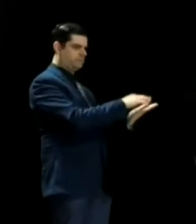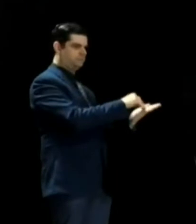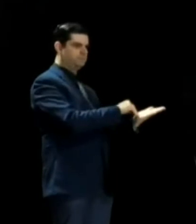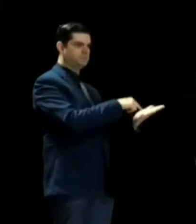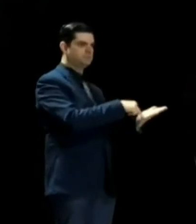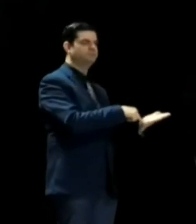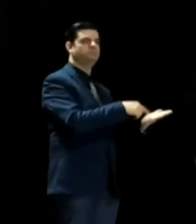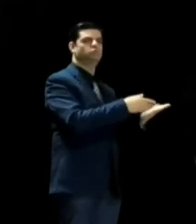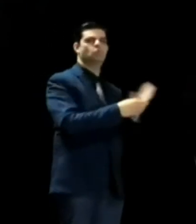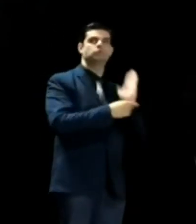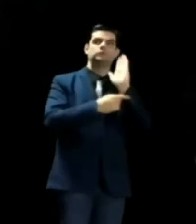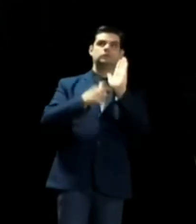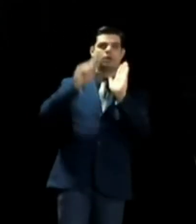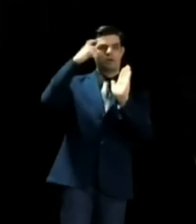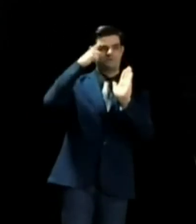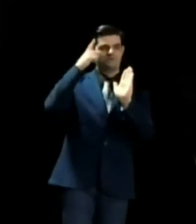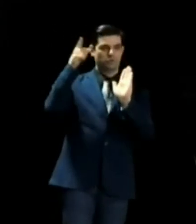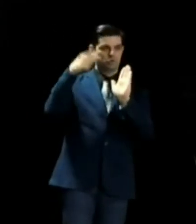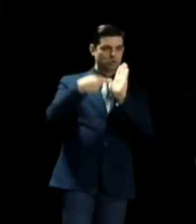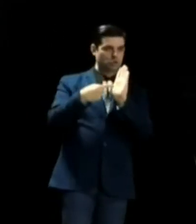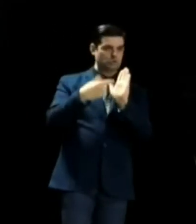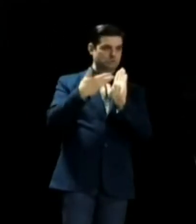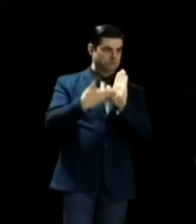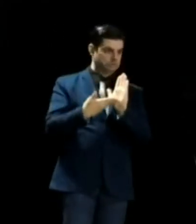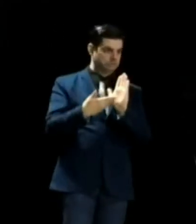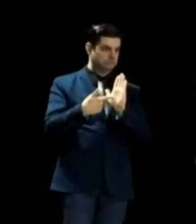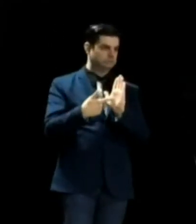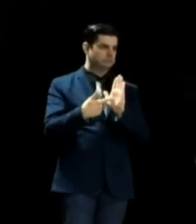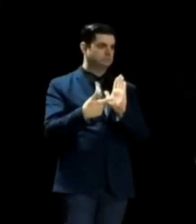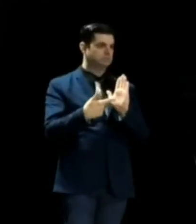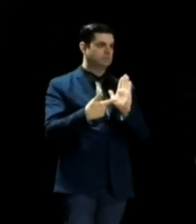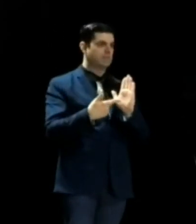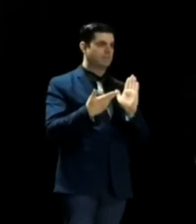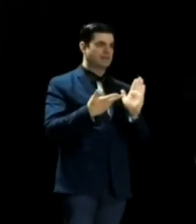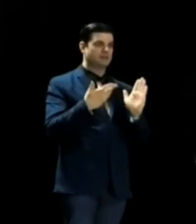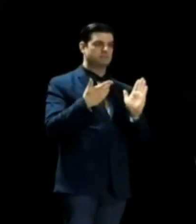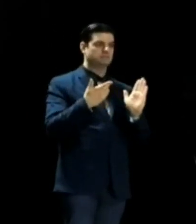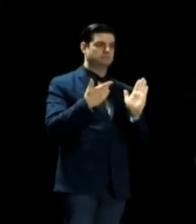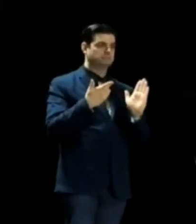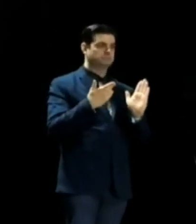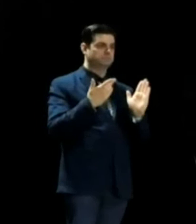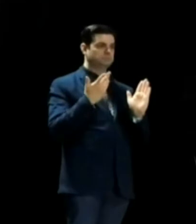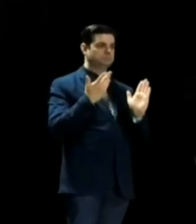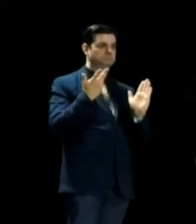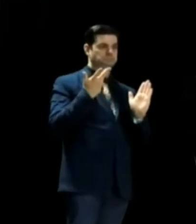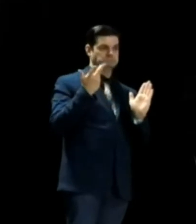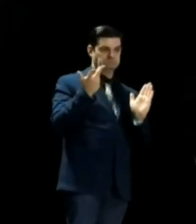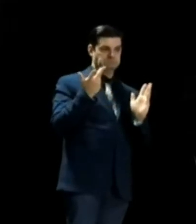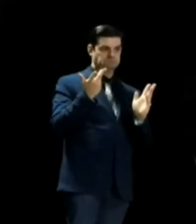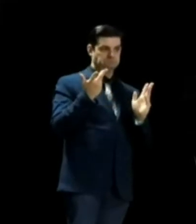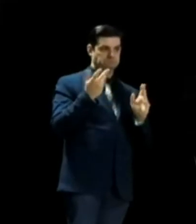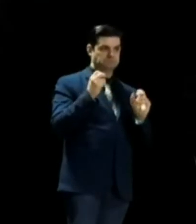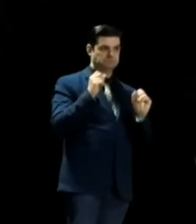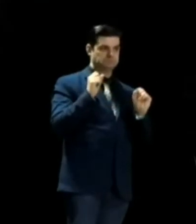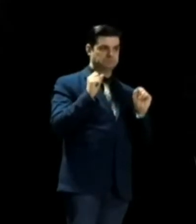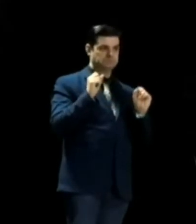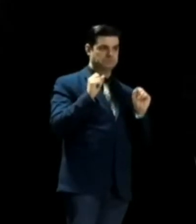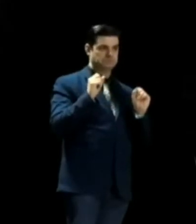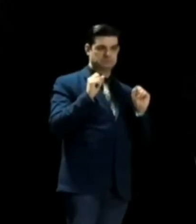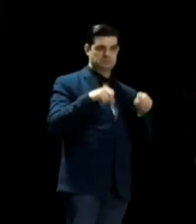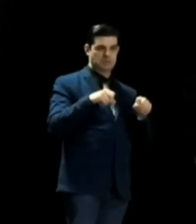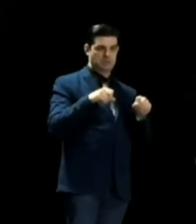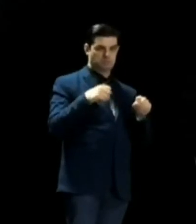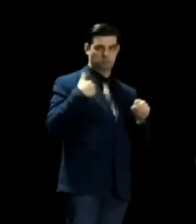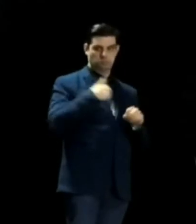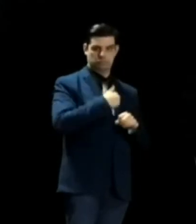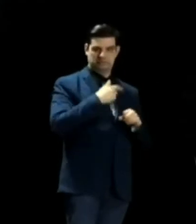our health departments on at what point do they think they can fight this virus in real time. And